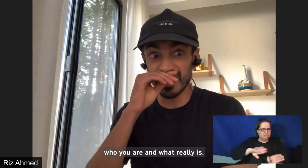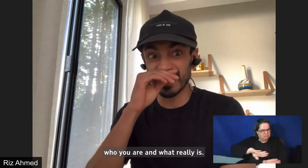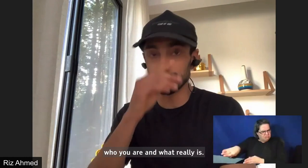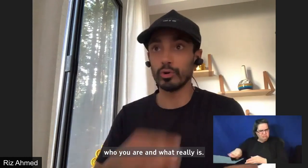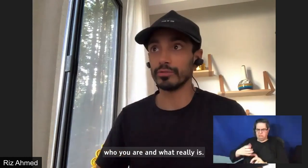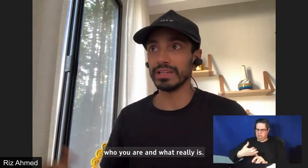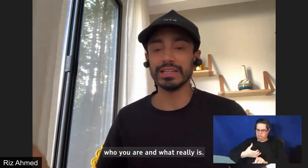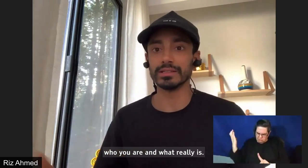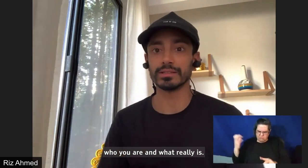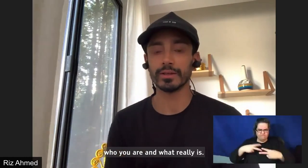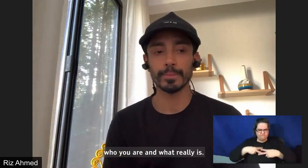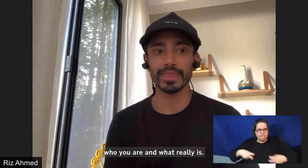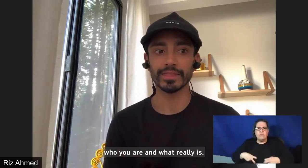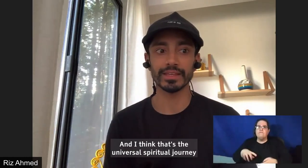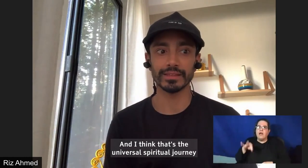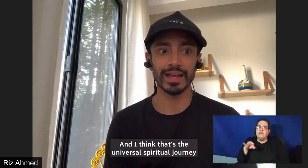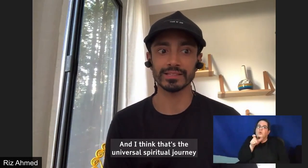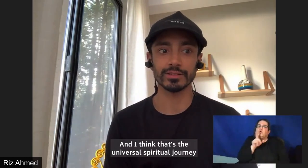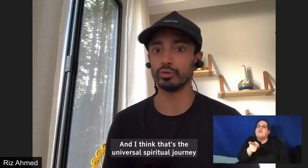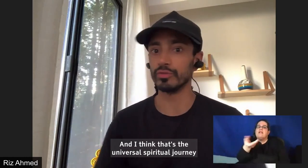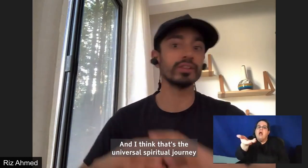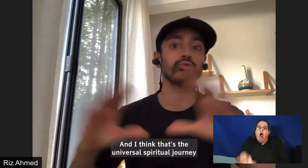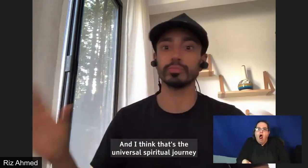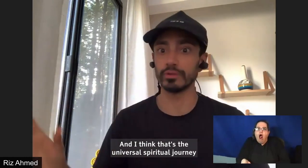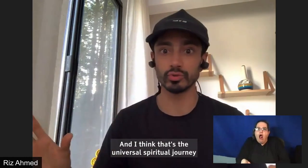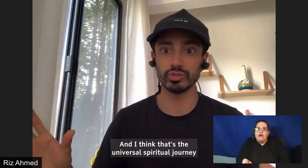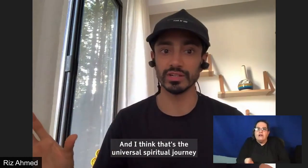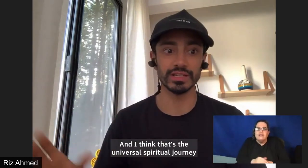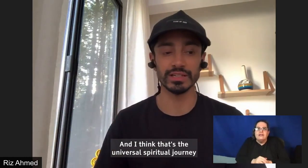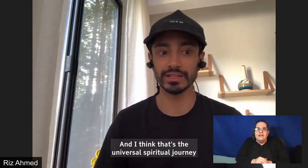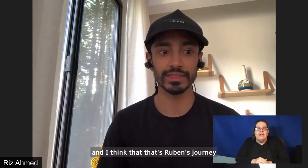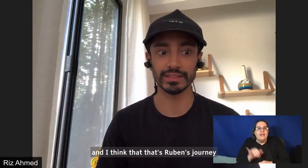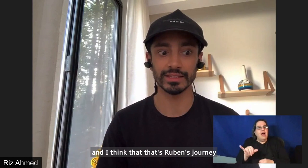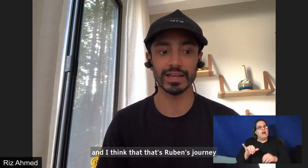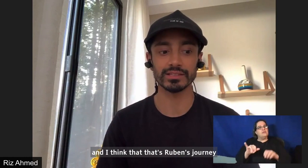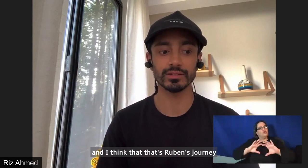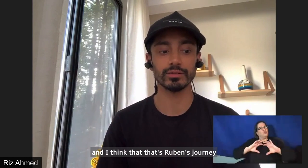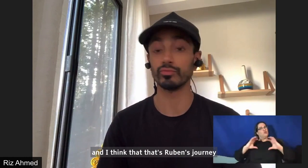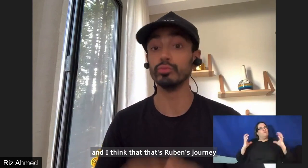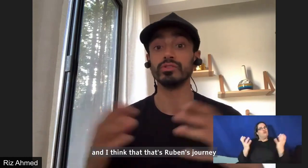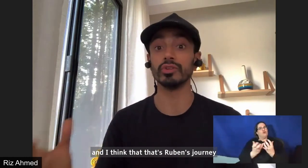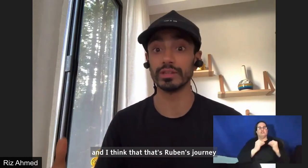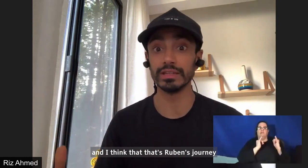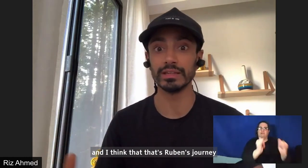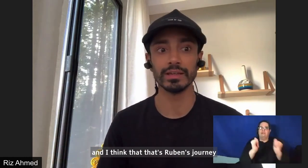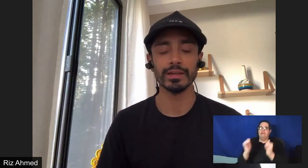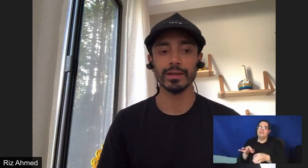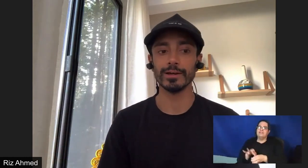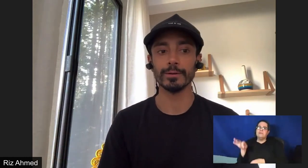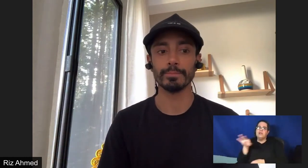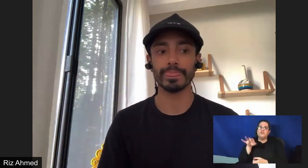out who you are and what really is. And I think that's the universal spiritual journey. And I think that that's Ruben's